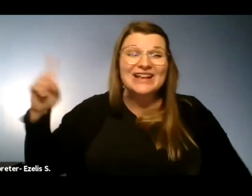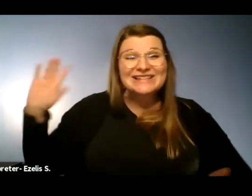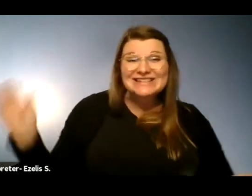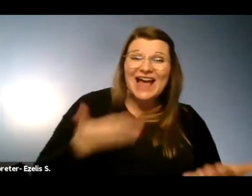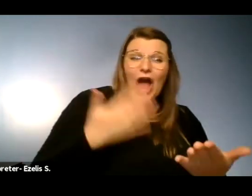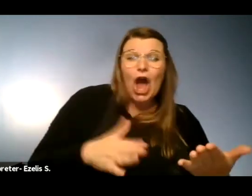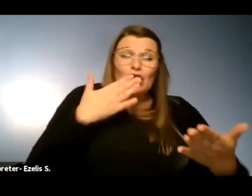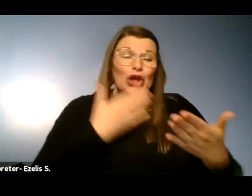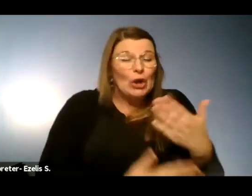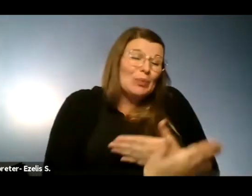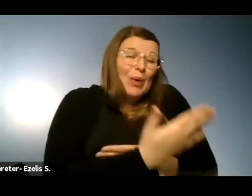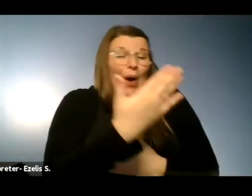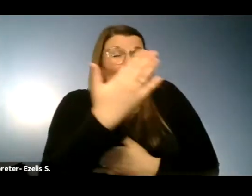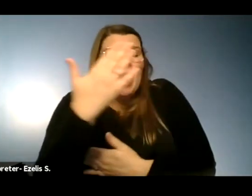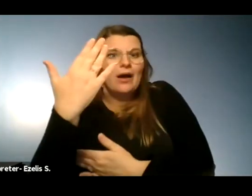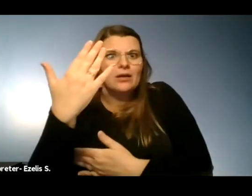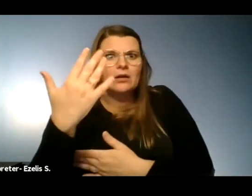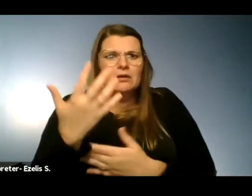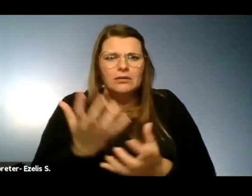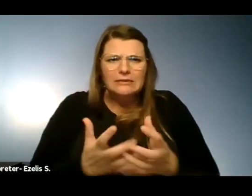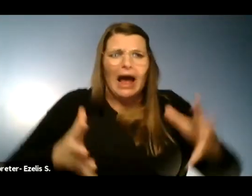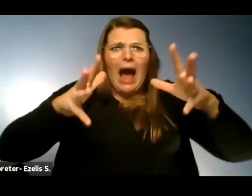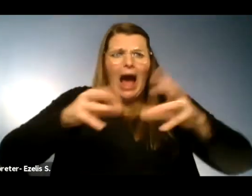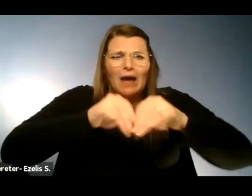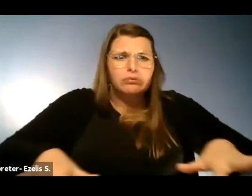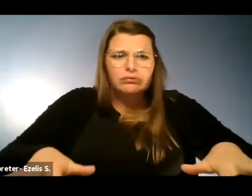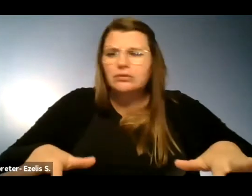and the crunchies flew everywhere.